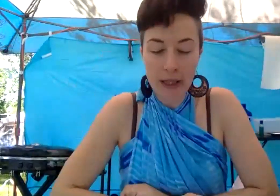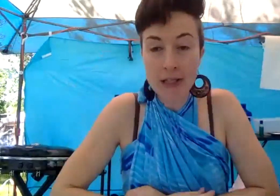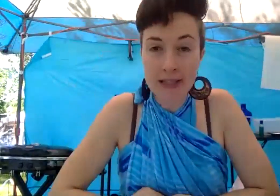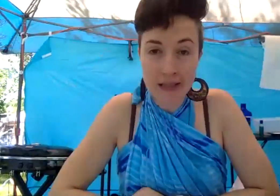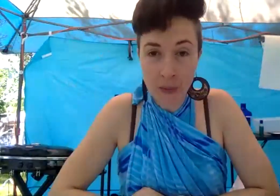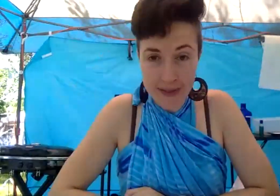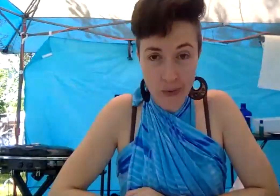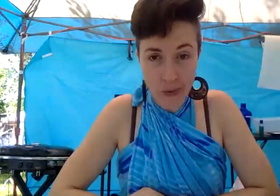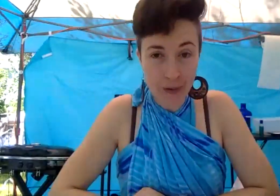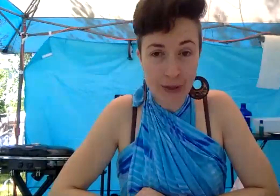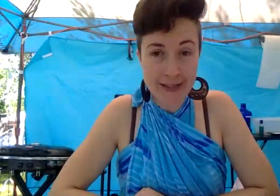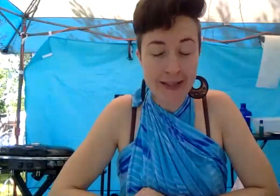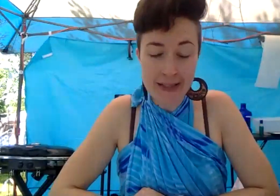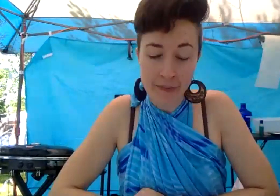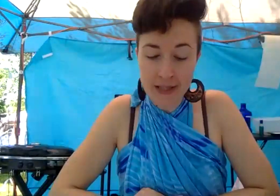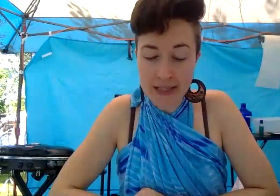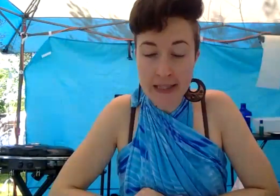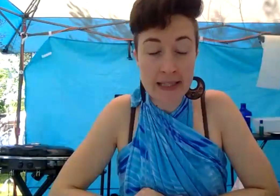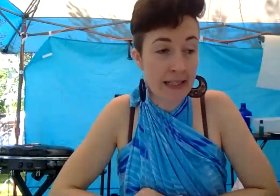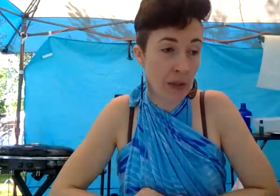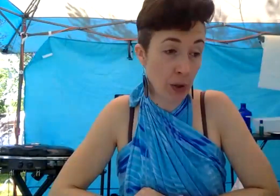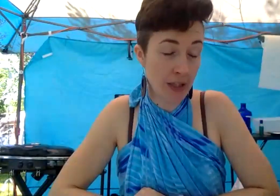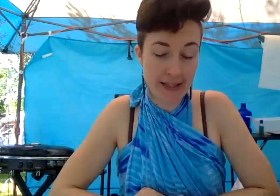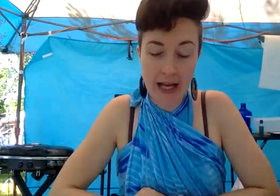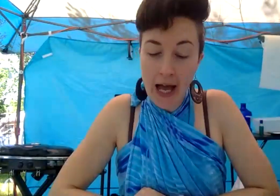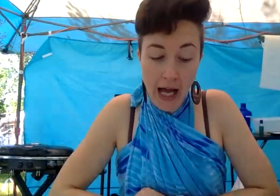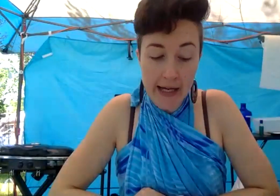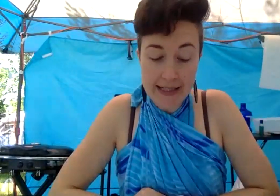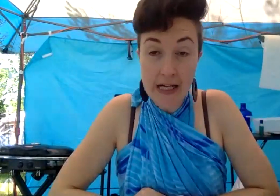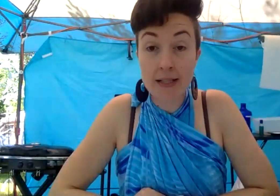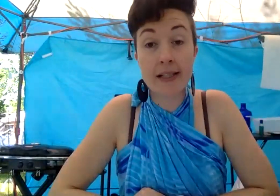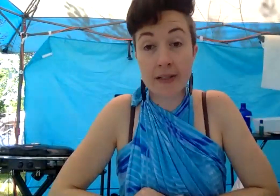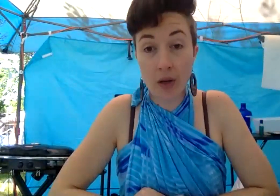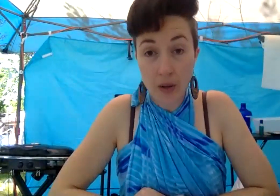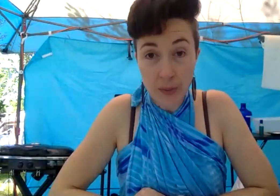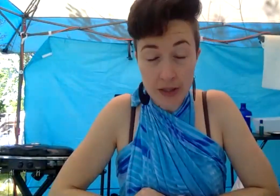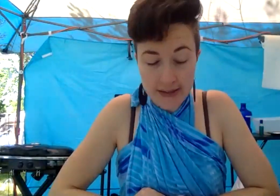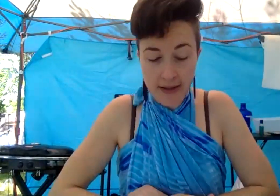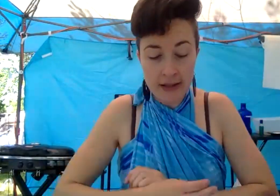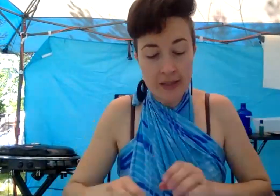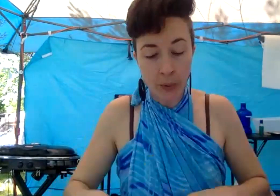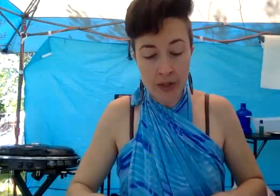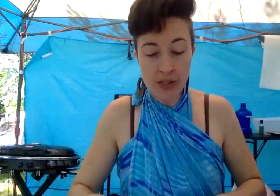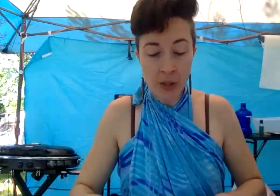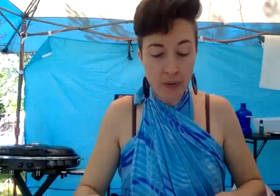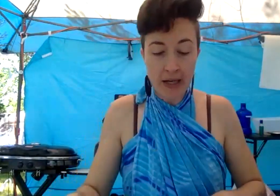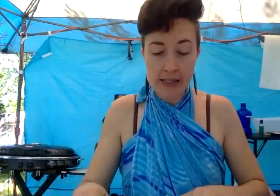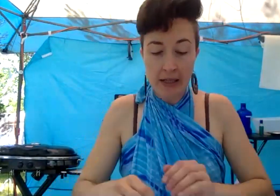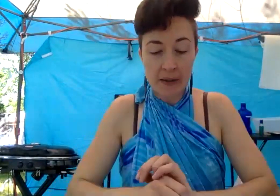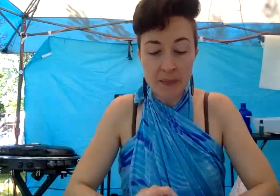I just did there was to incorporate signs emphasizing selected words. I did not sign all the words, and it's important to note that